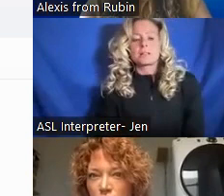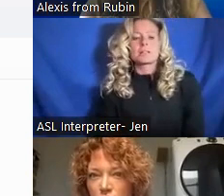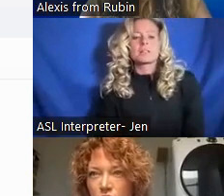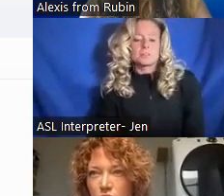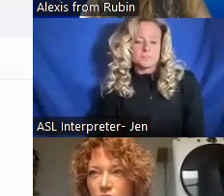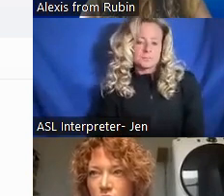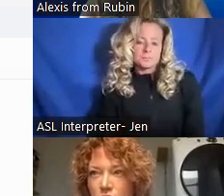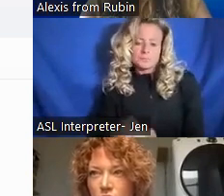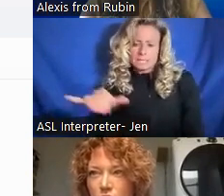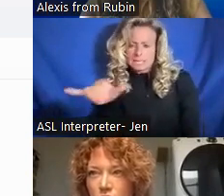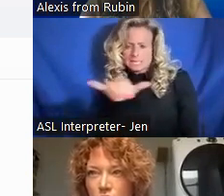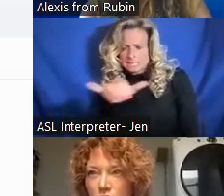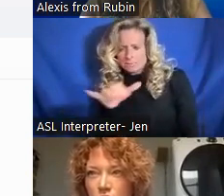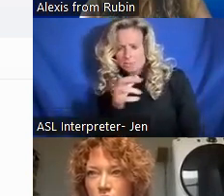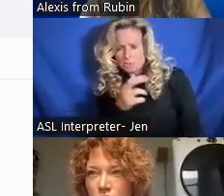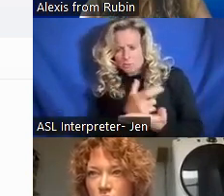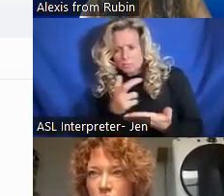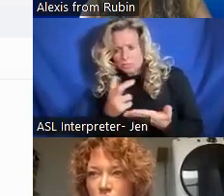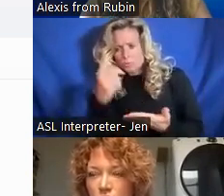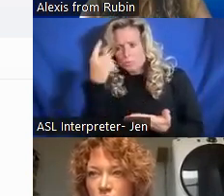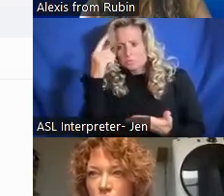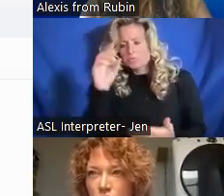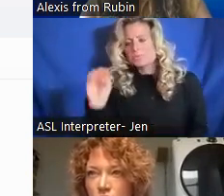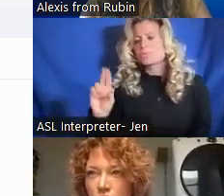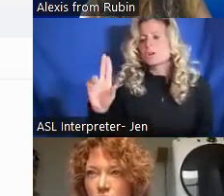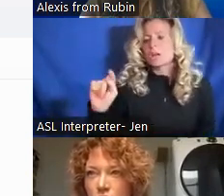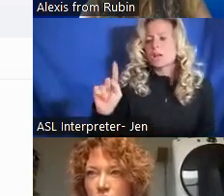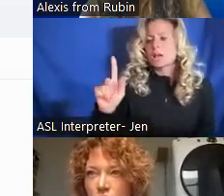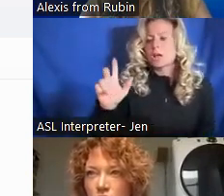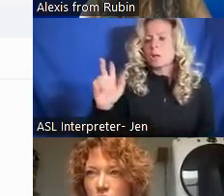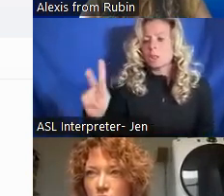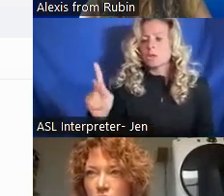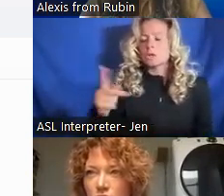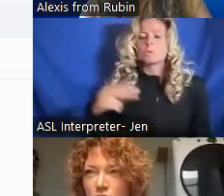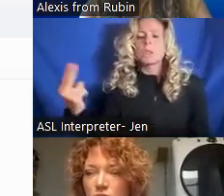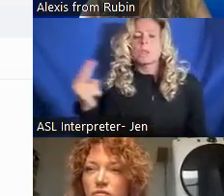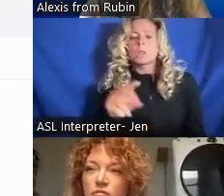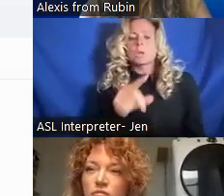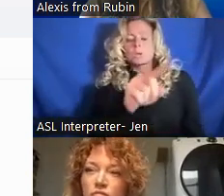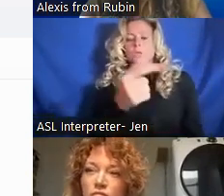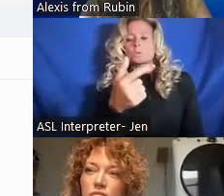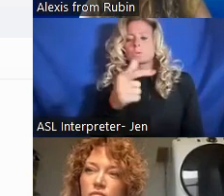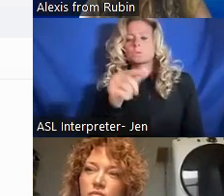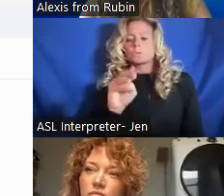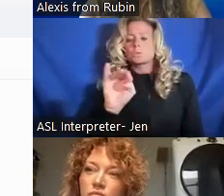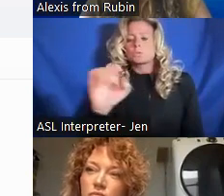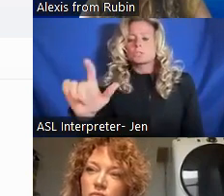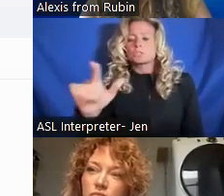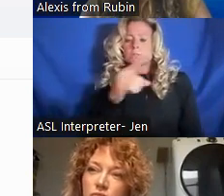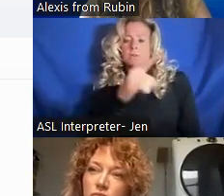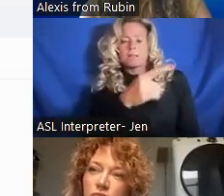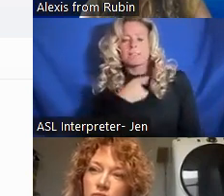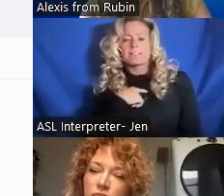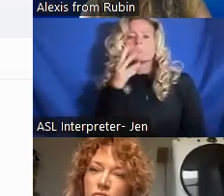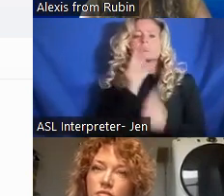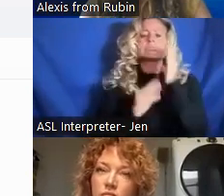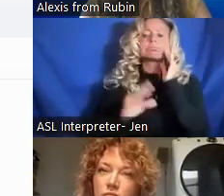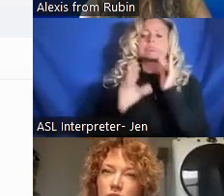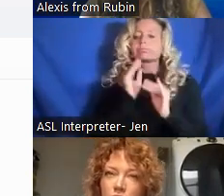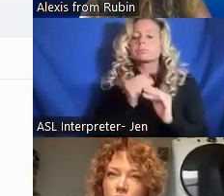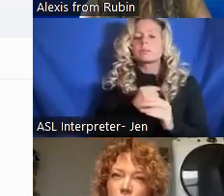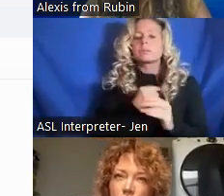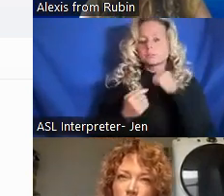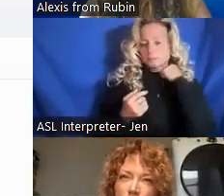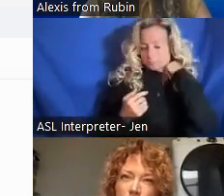similar resource for Outlook. But watch it through Gmail. Okay, so this is the experience for students,